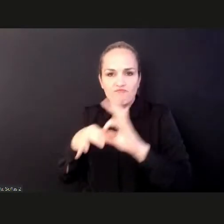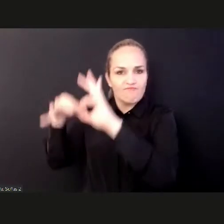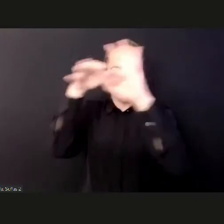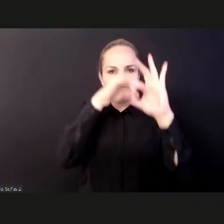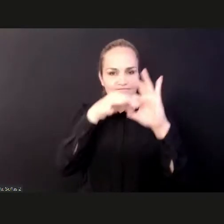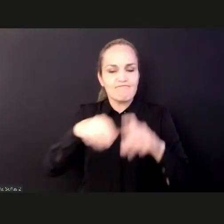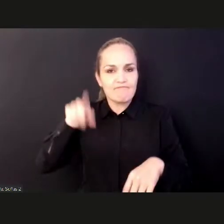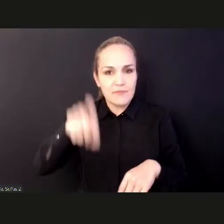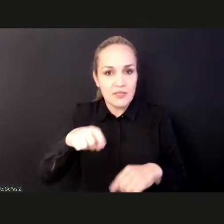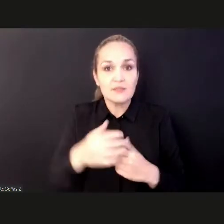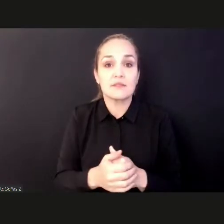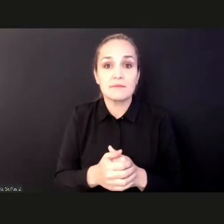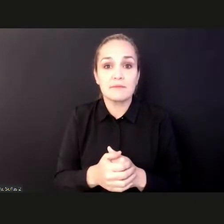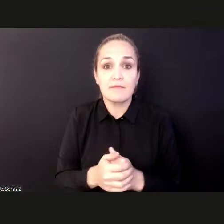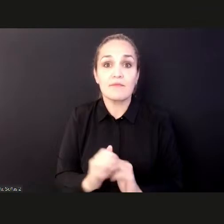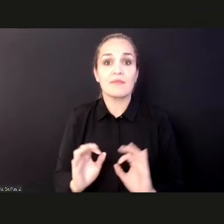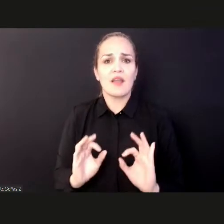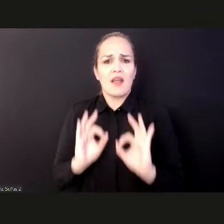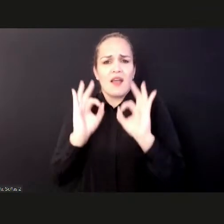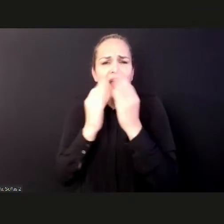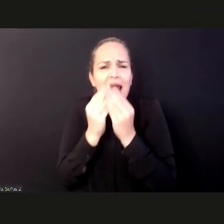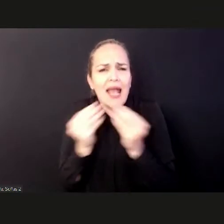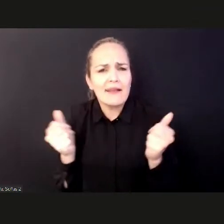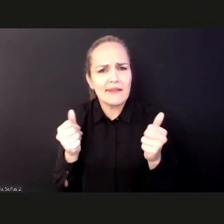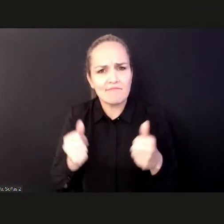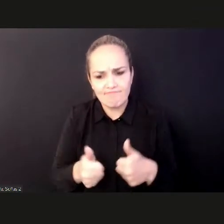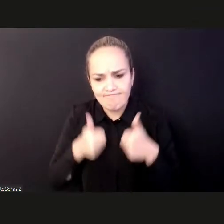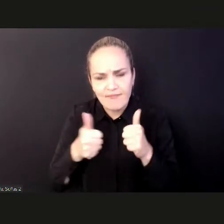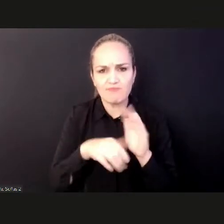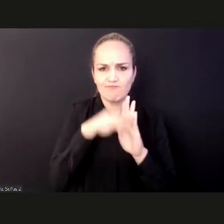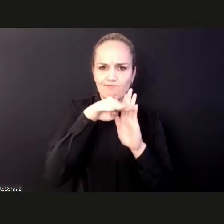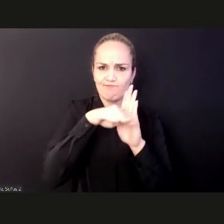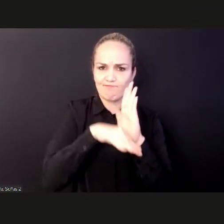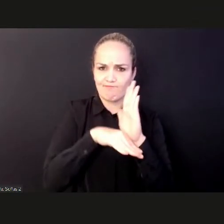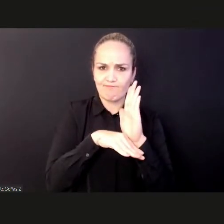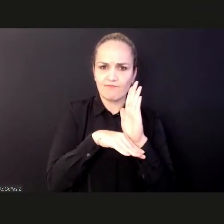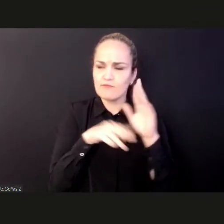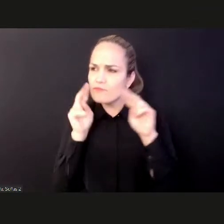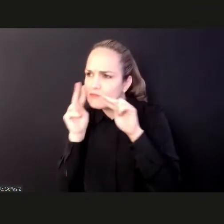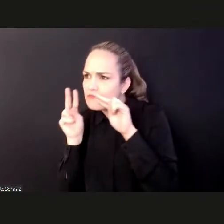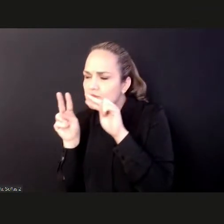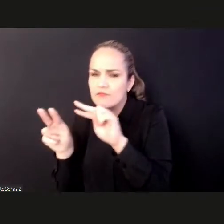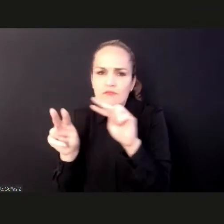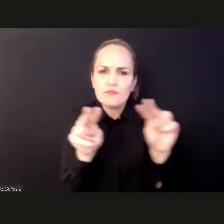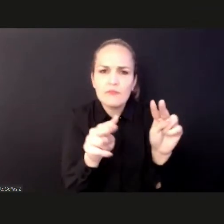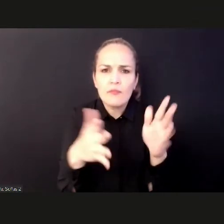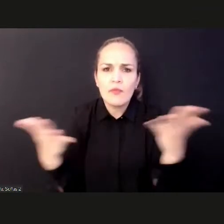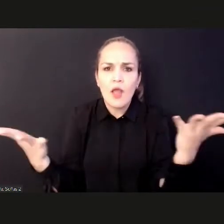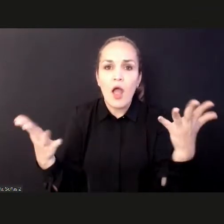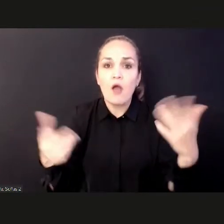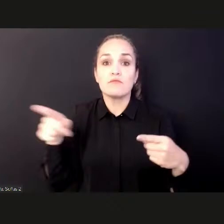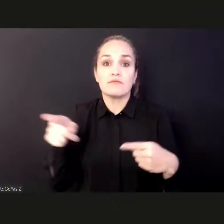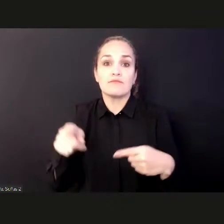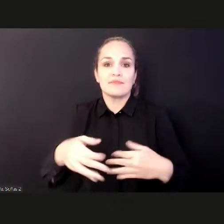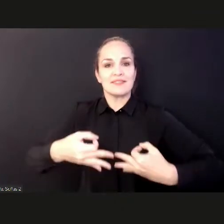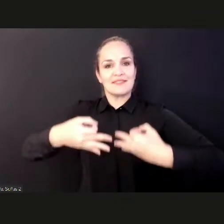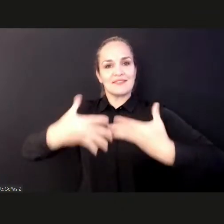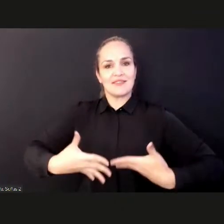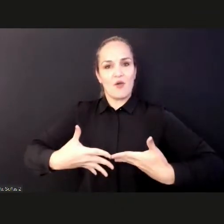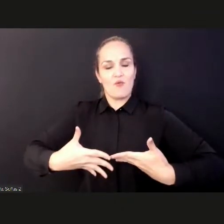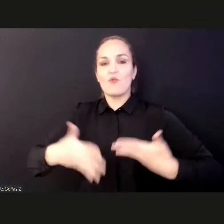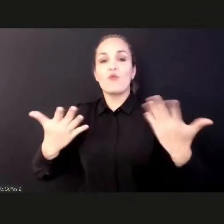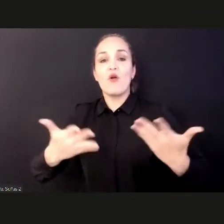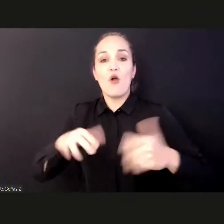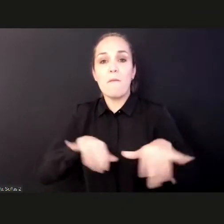adoption of World Travel and Tourism's safe travel protocols. Also, COVID-19 has emphasized